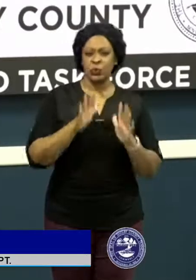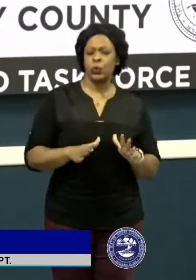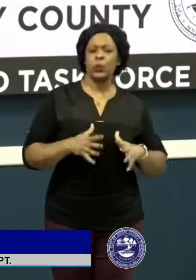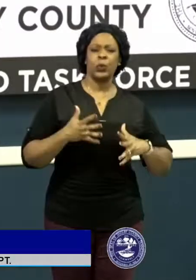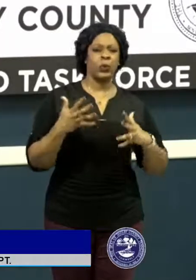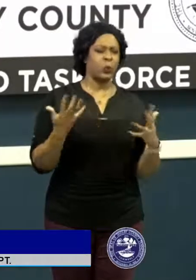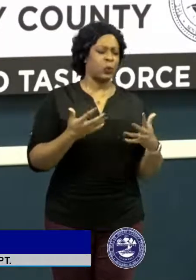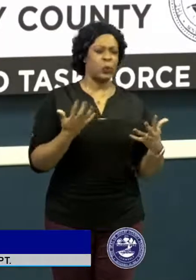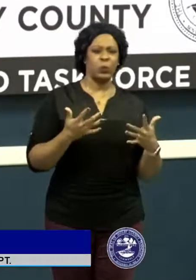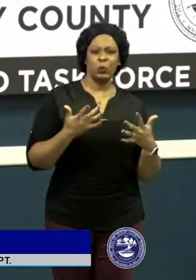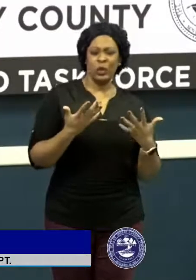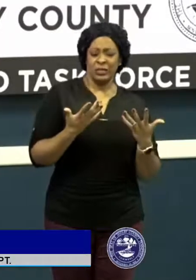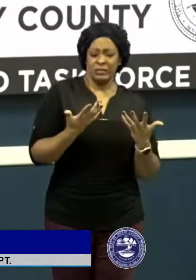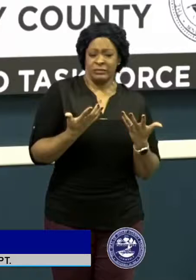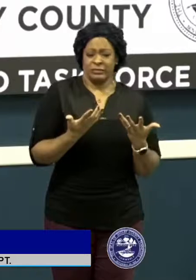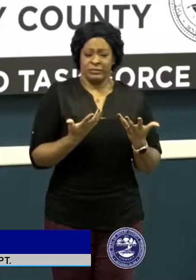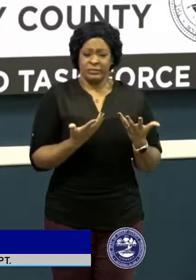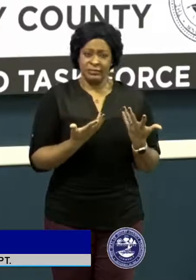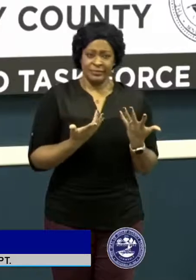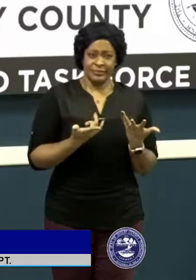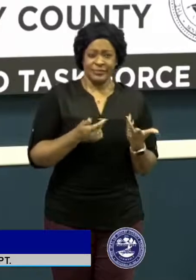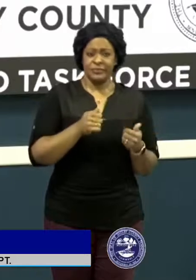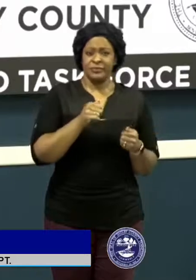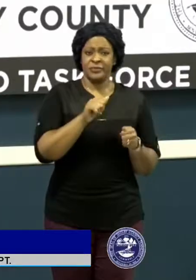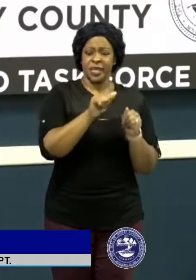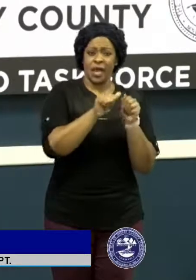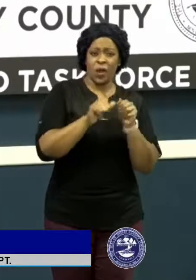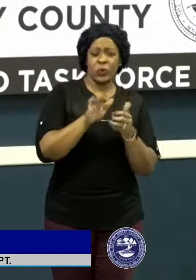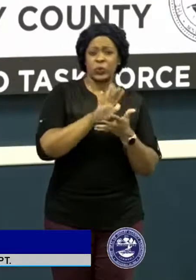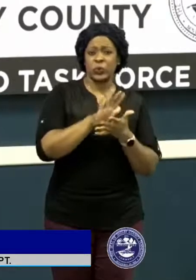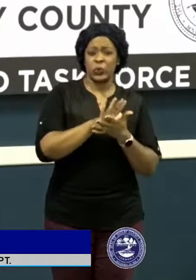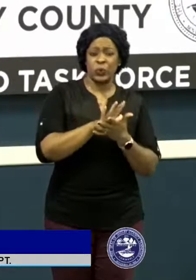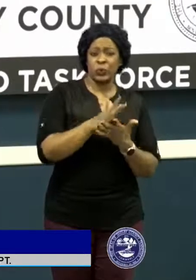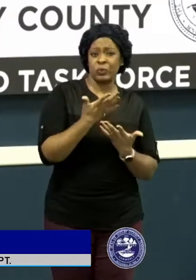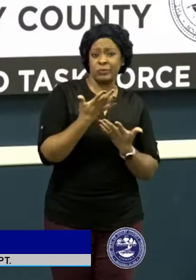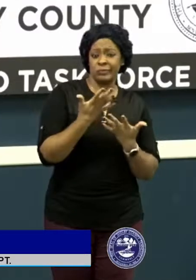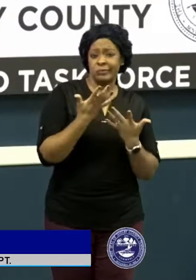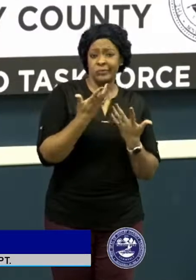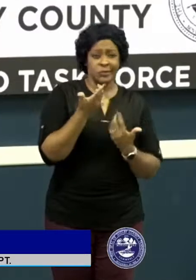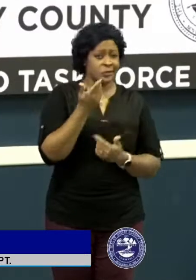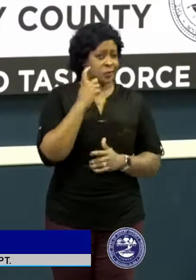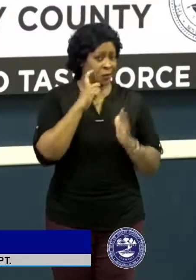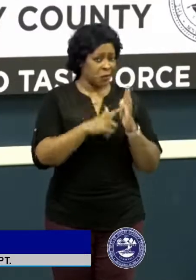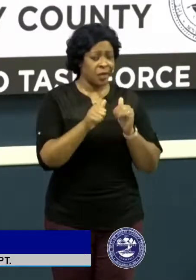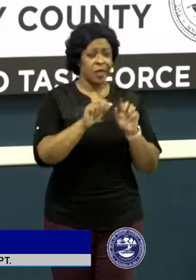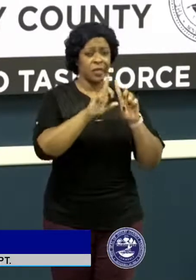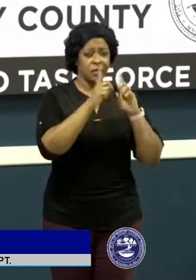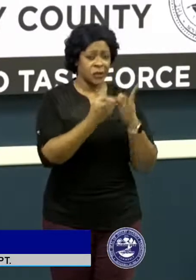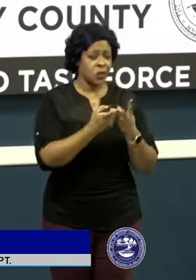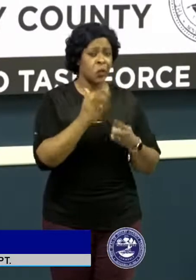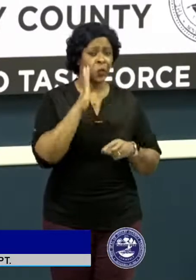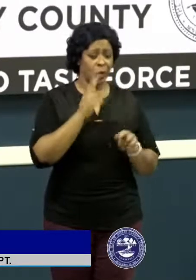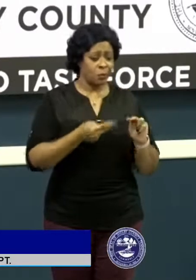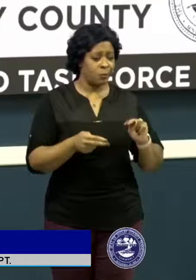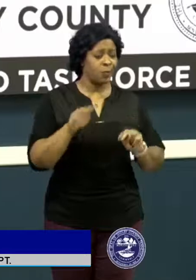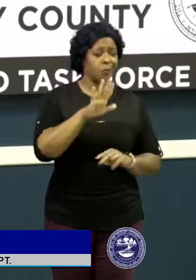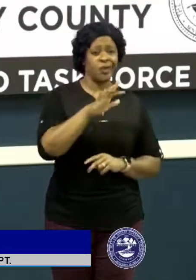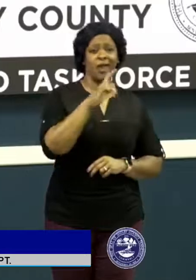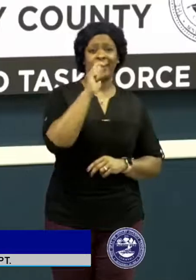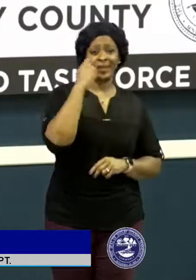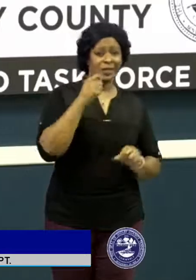are the discussions like with area schools? Are you aware of any other districts who are going to ramp up